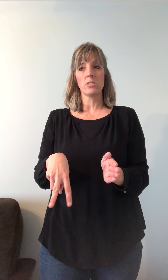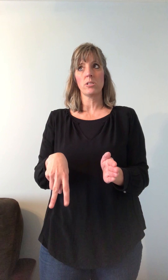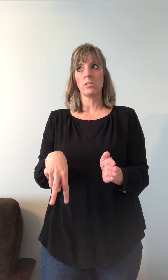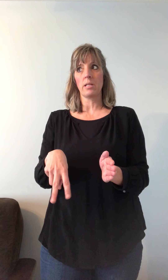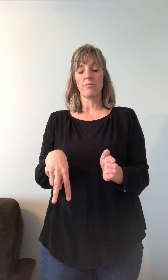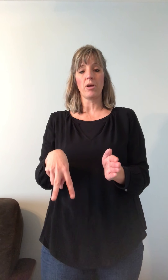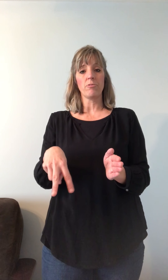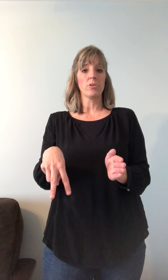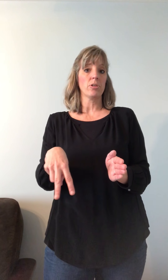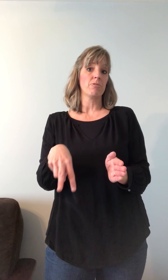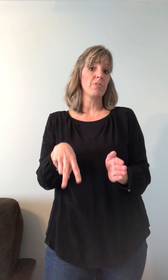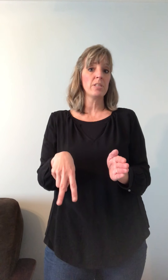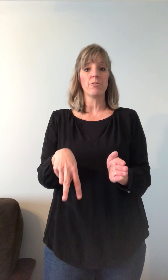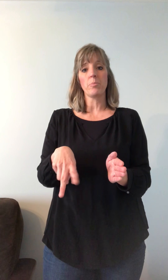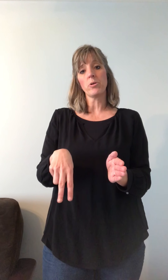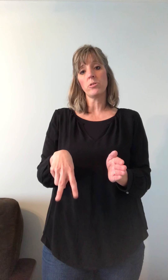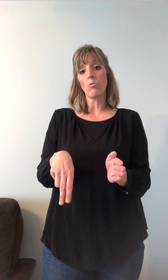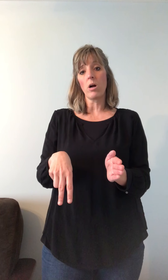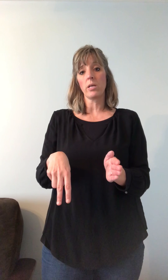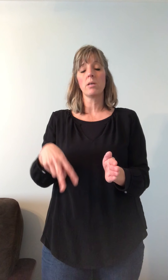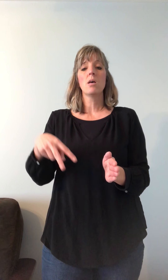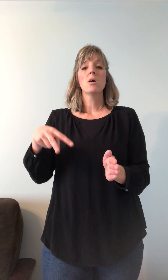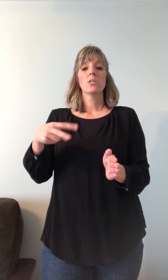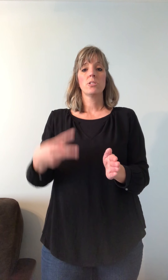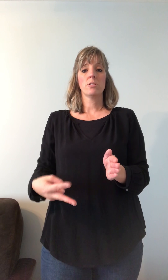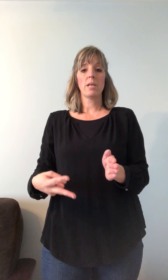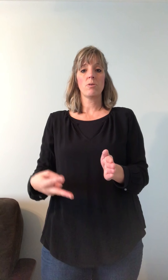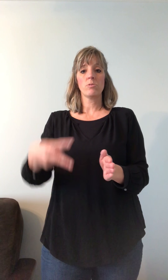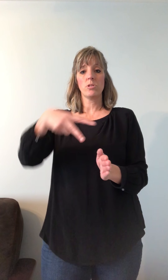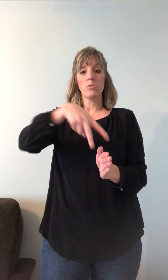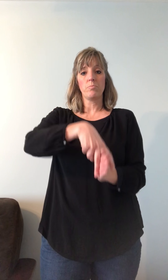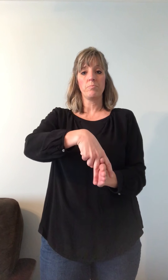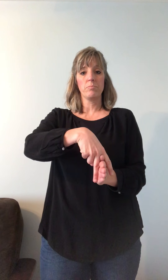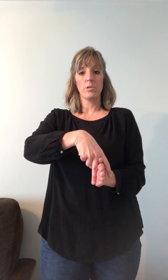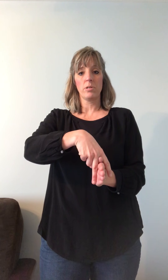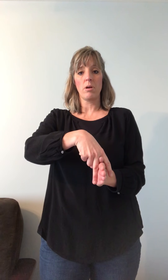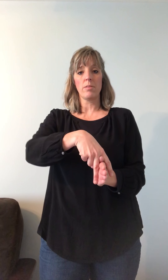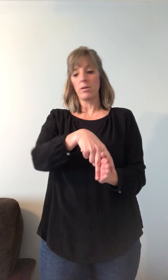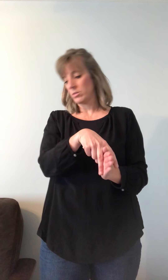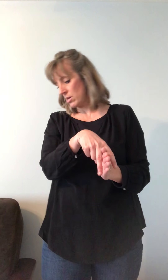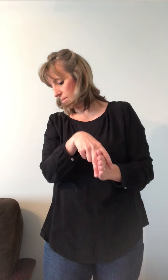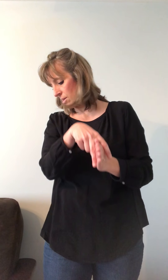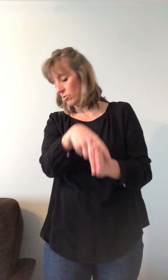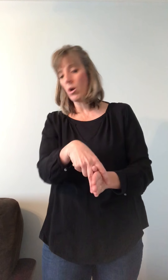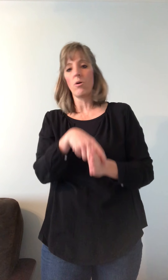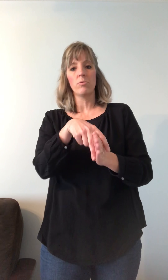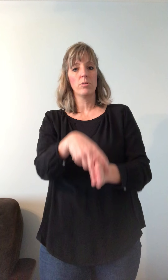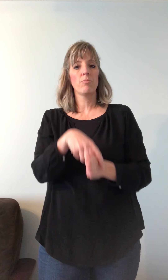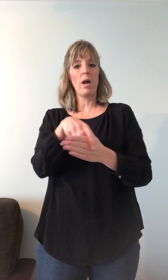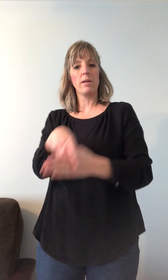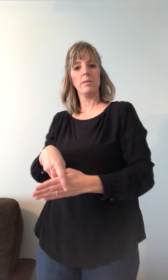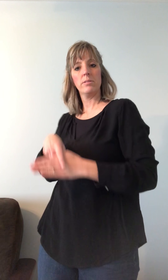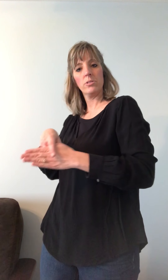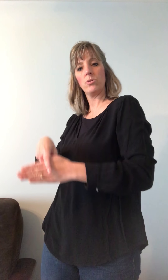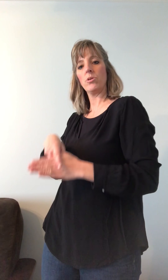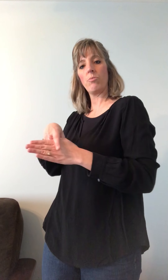good classifier for your feet, for a person walking. So you take those and you put it on there. And then you go, ride. So you're